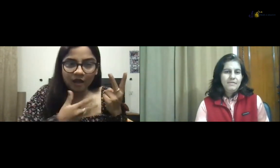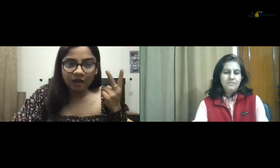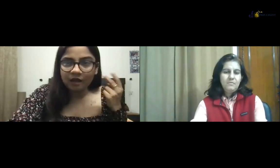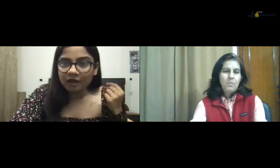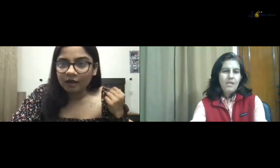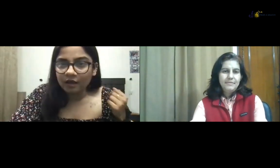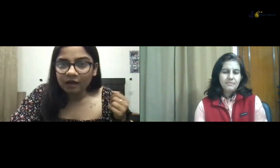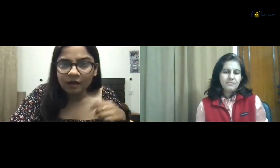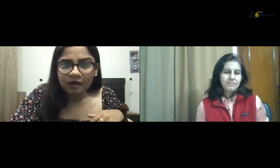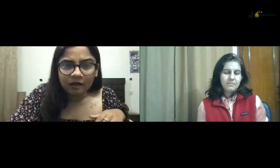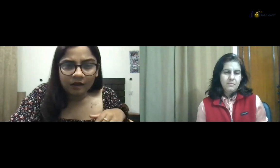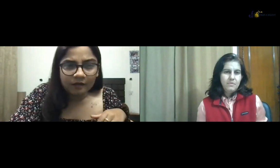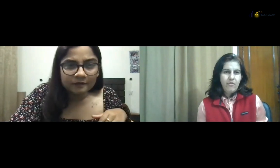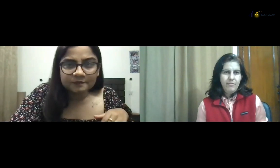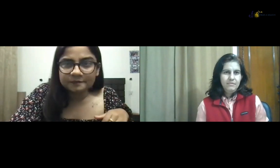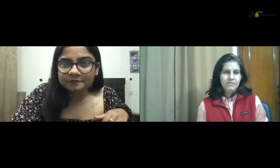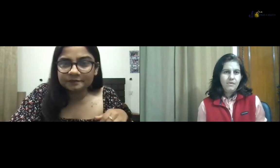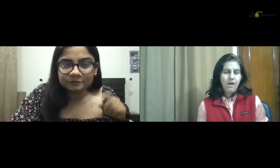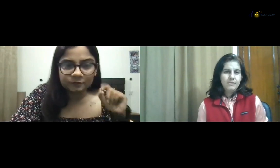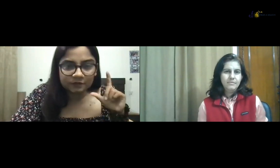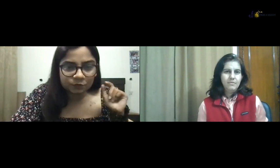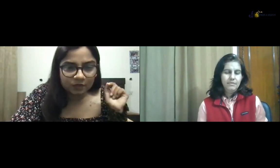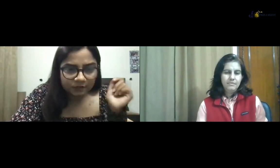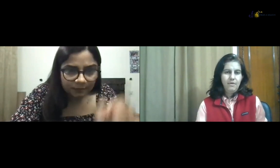Sodamini, Shweta.